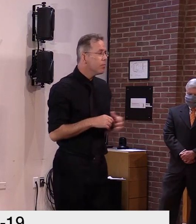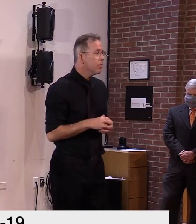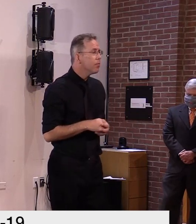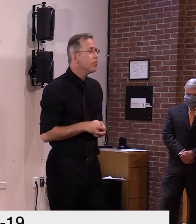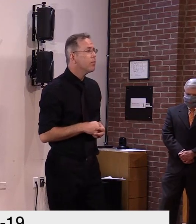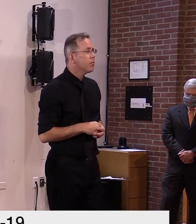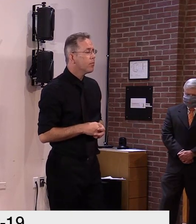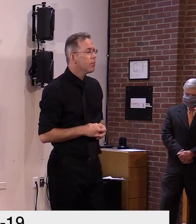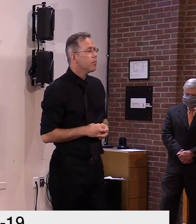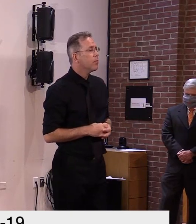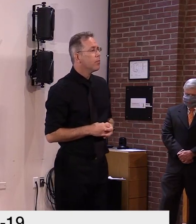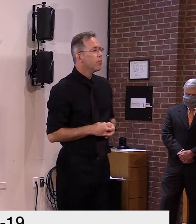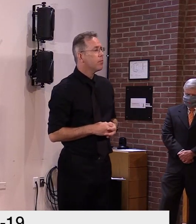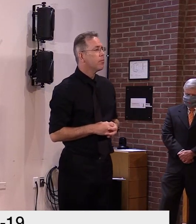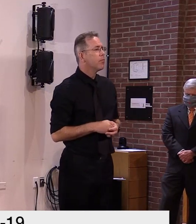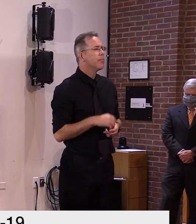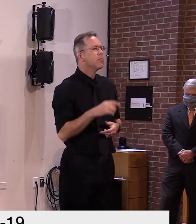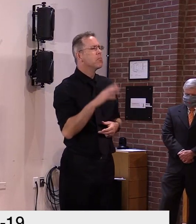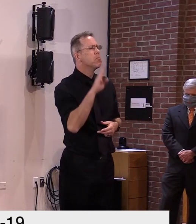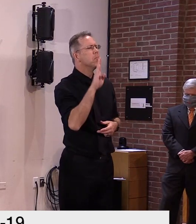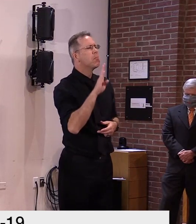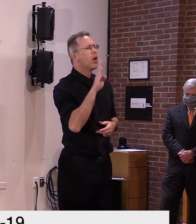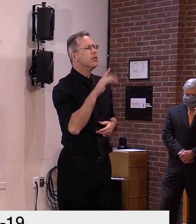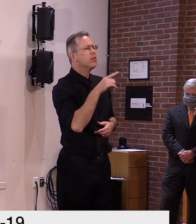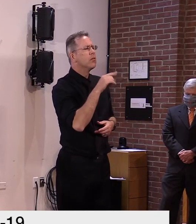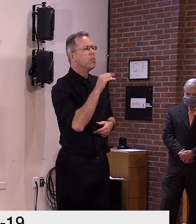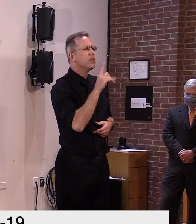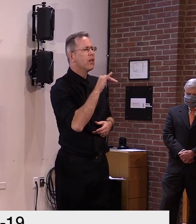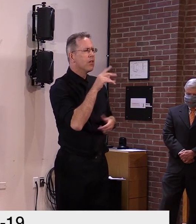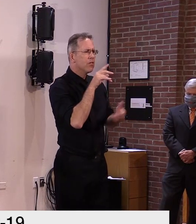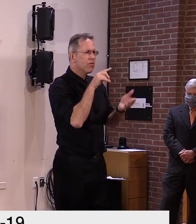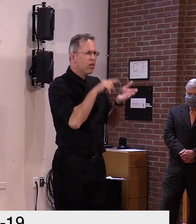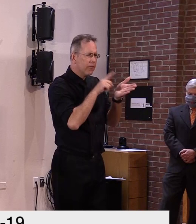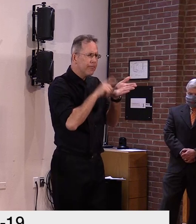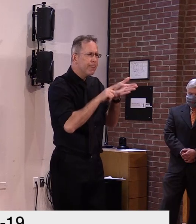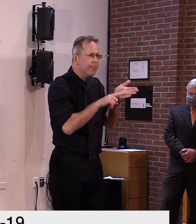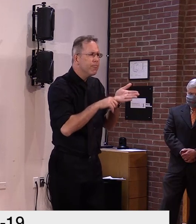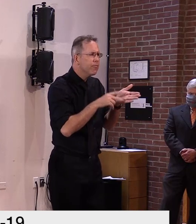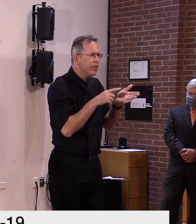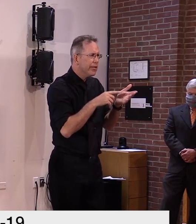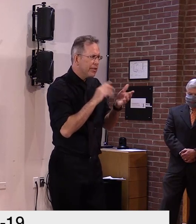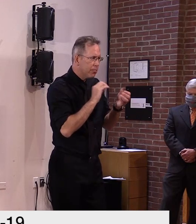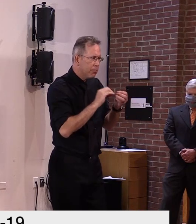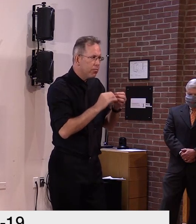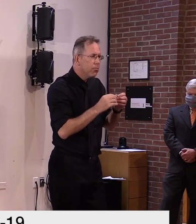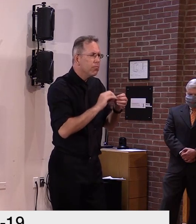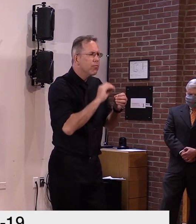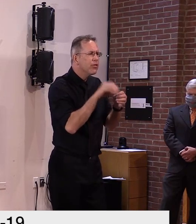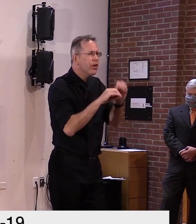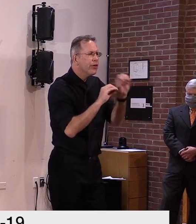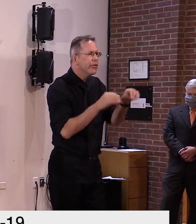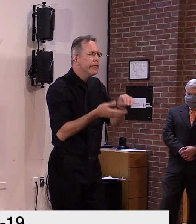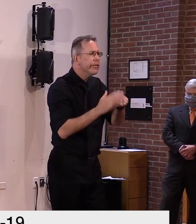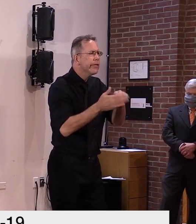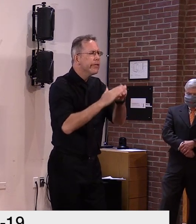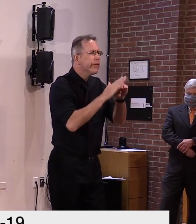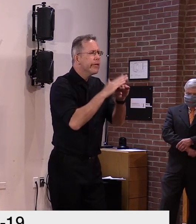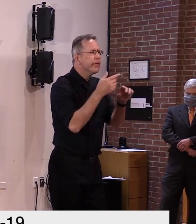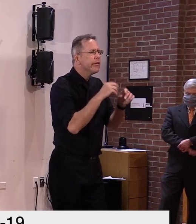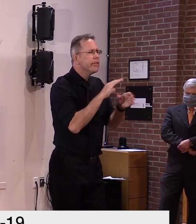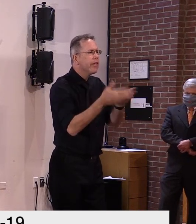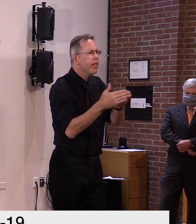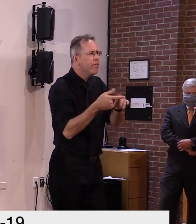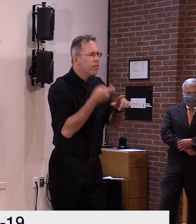COVID. Even though it might not show up on the death certificates, would push the national total number of deaths to about